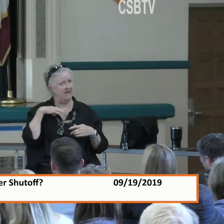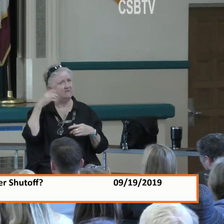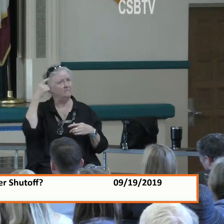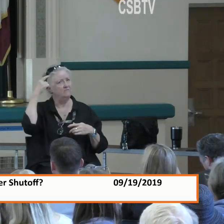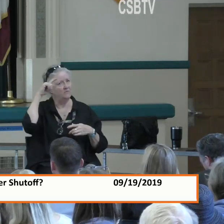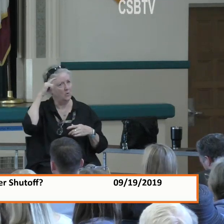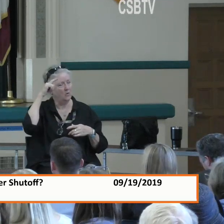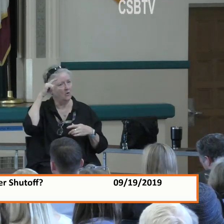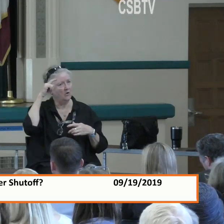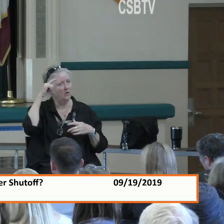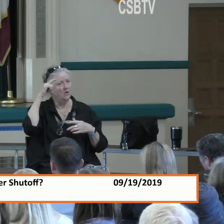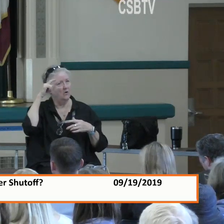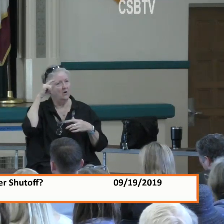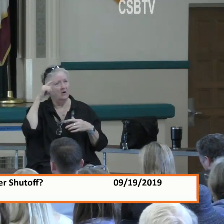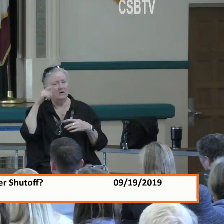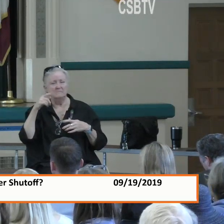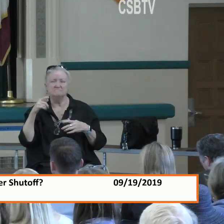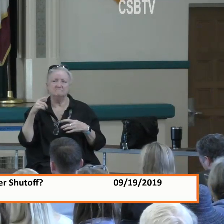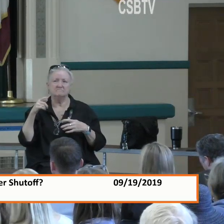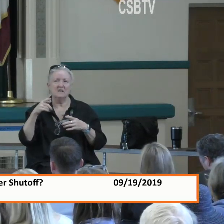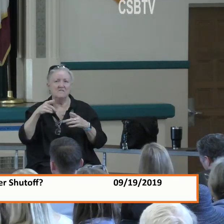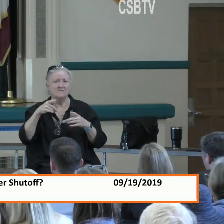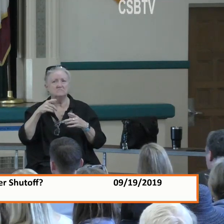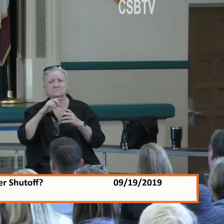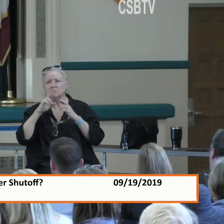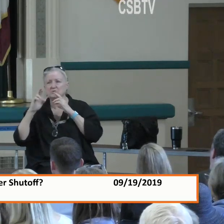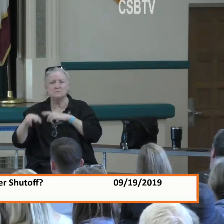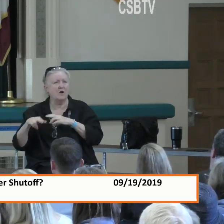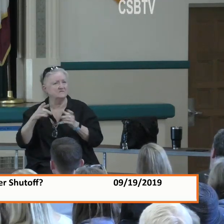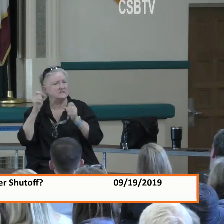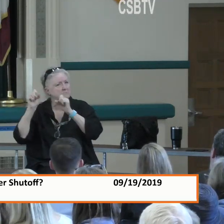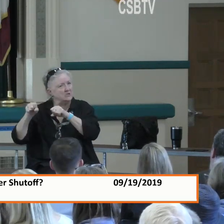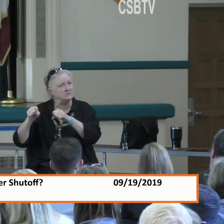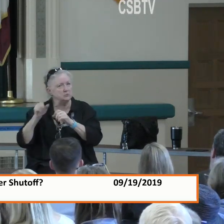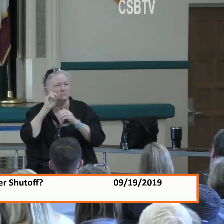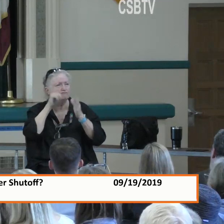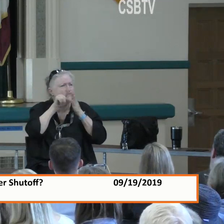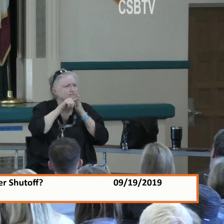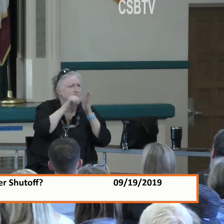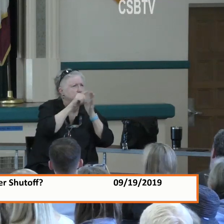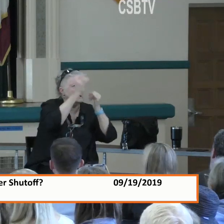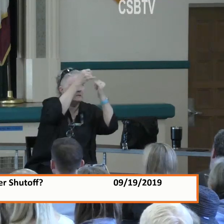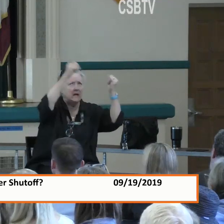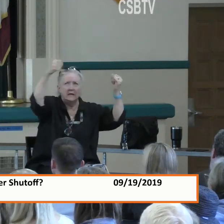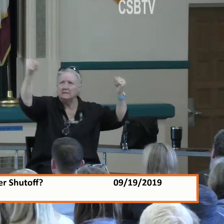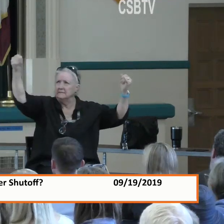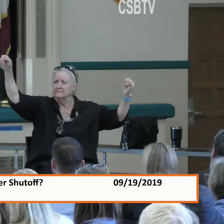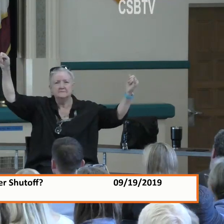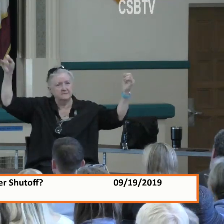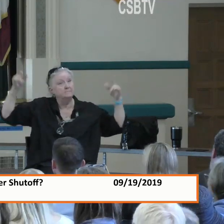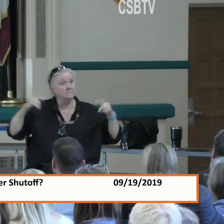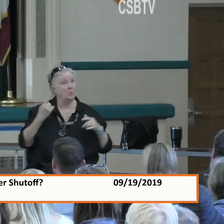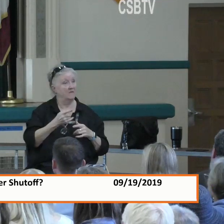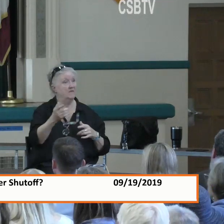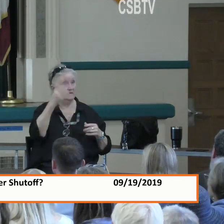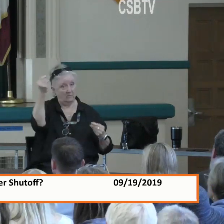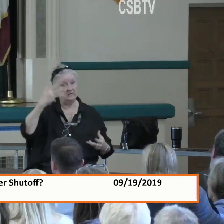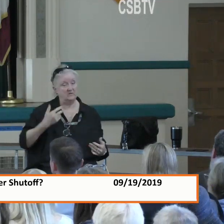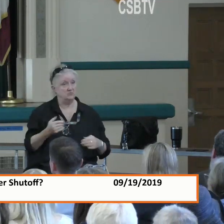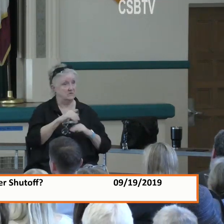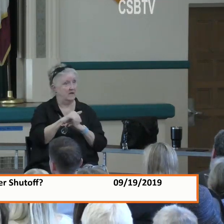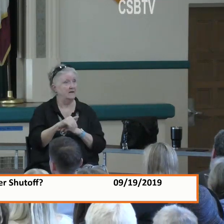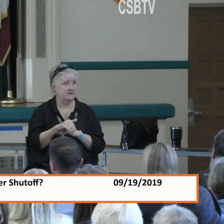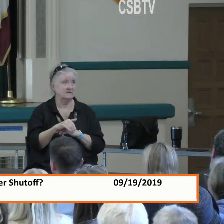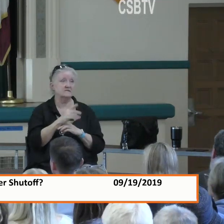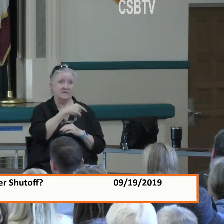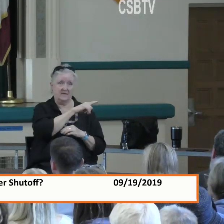for as fast as possible response to inspect line. One of the things they'll tell us tonight is that